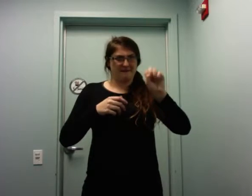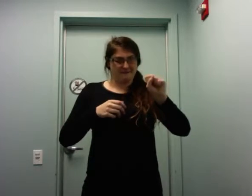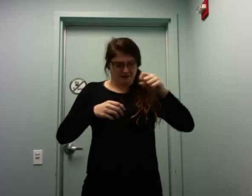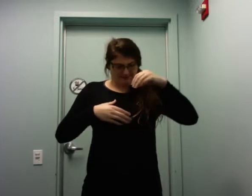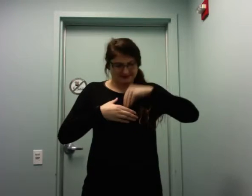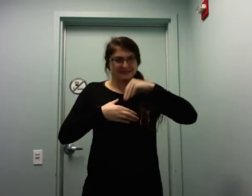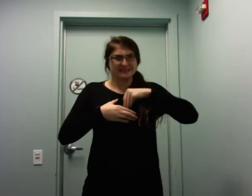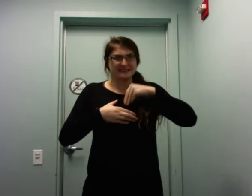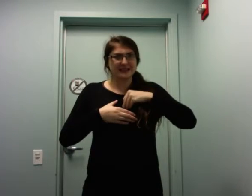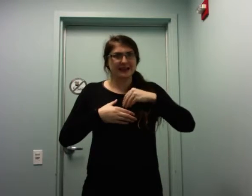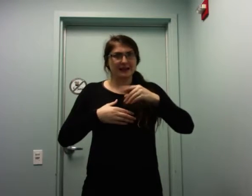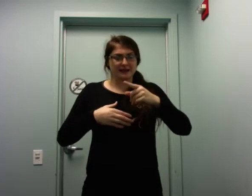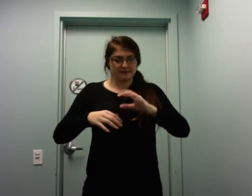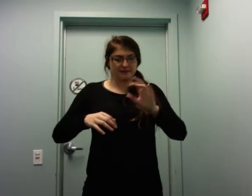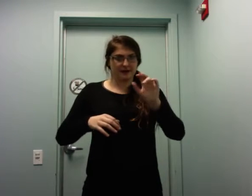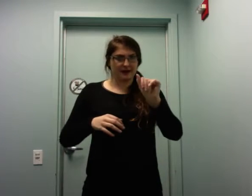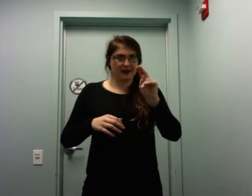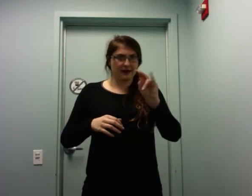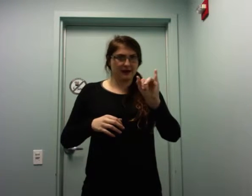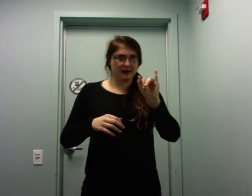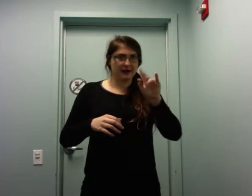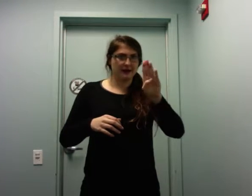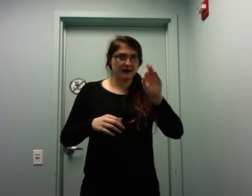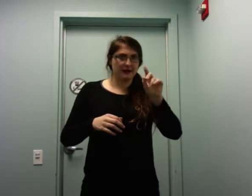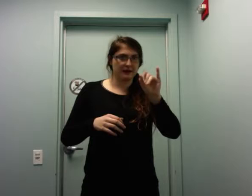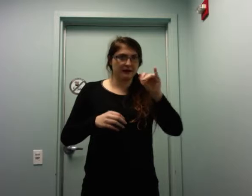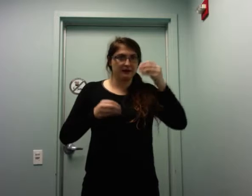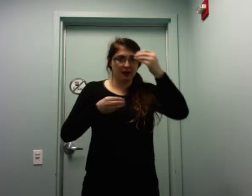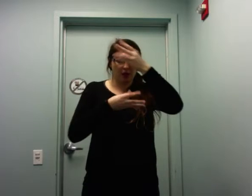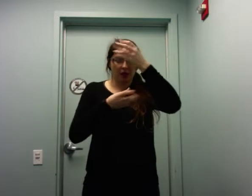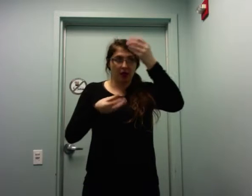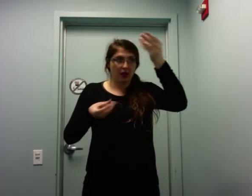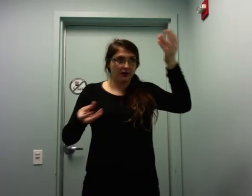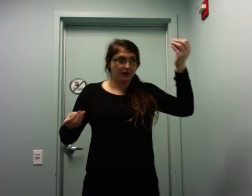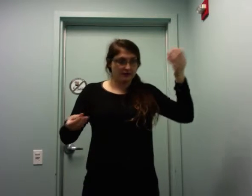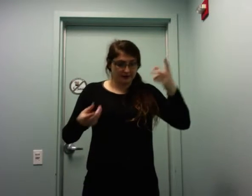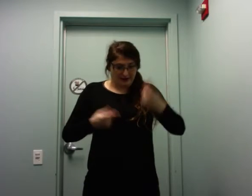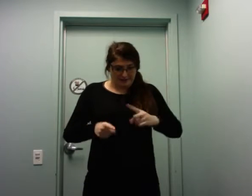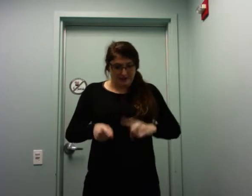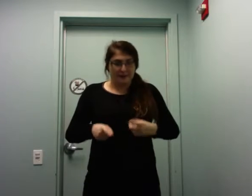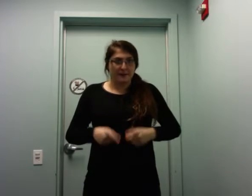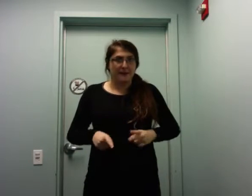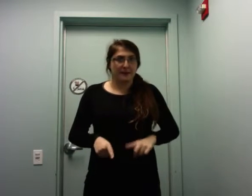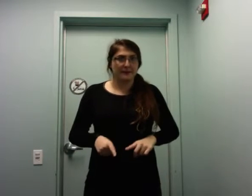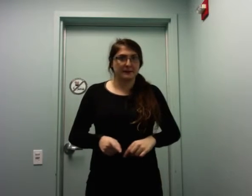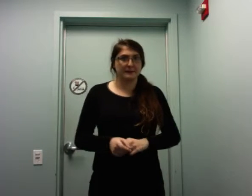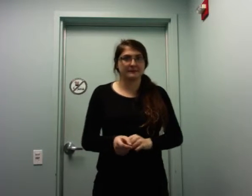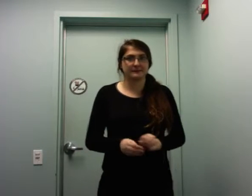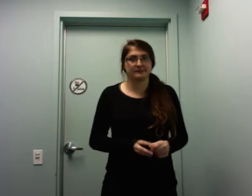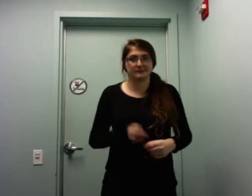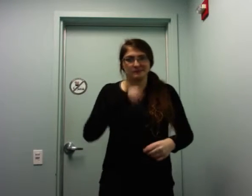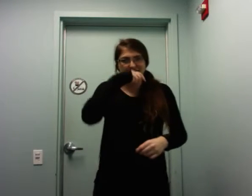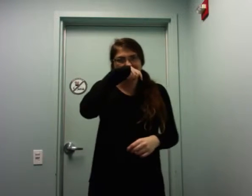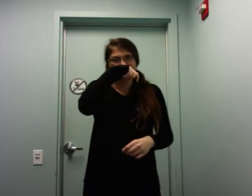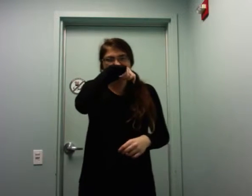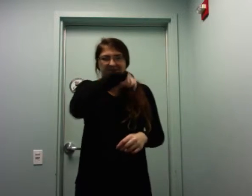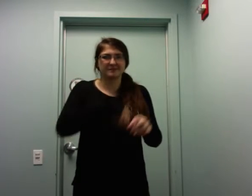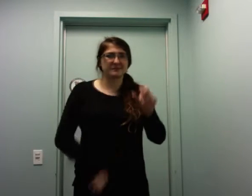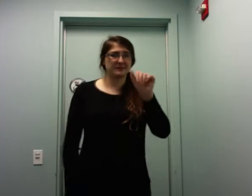is, and to go attack it and fight it off. The antibodies for HIV don't develop usually for 6 to 12 weeks.